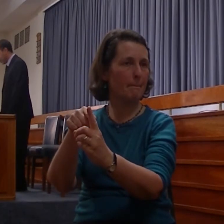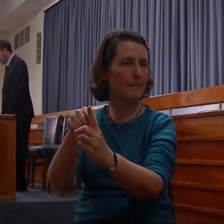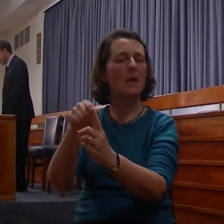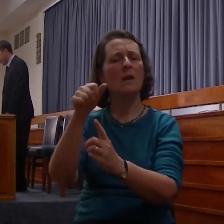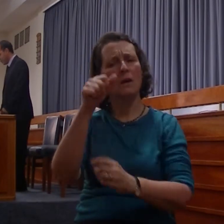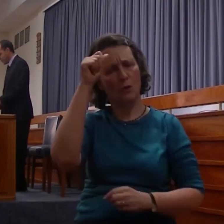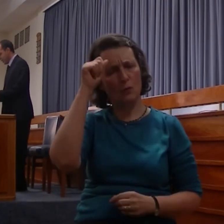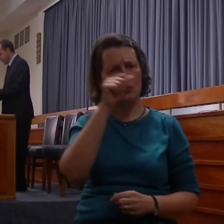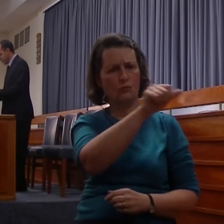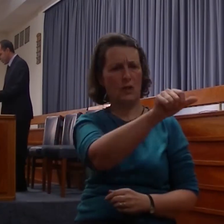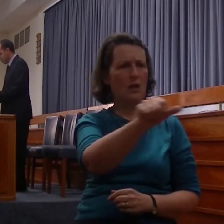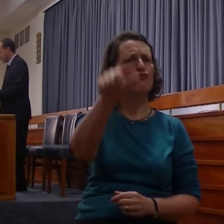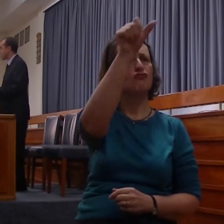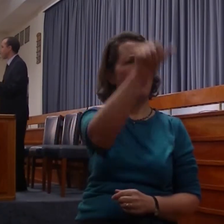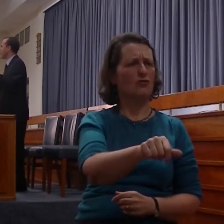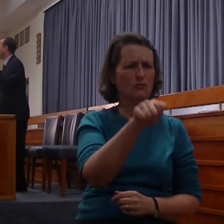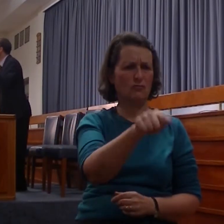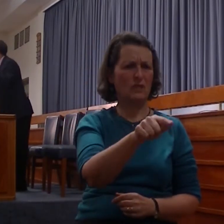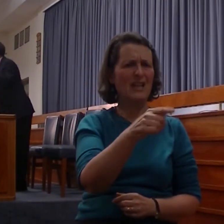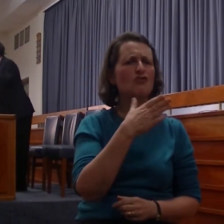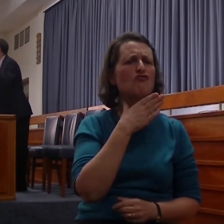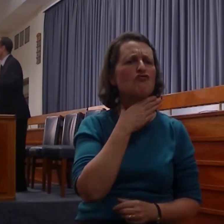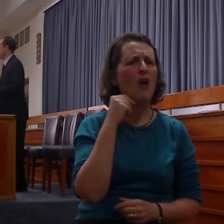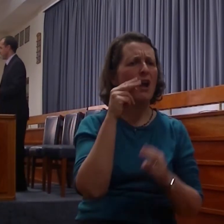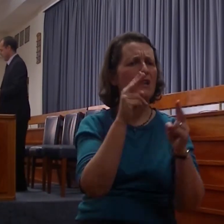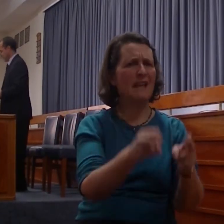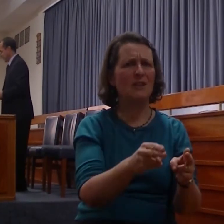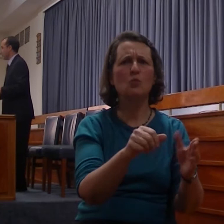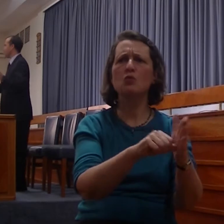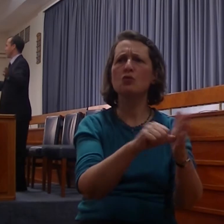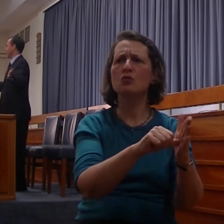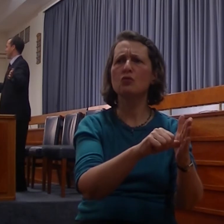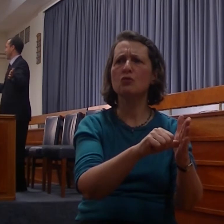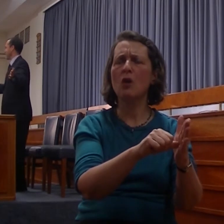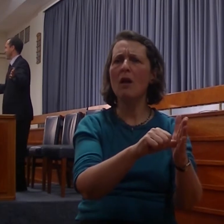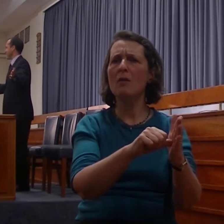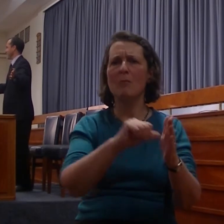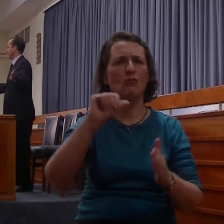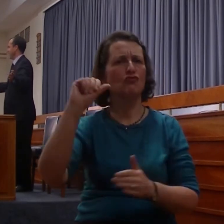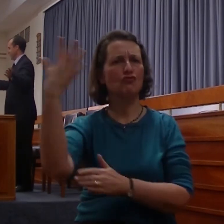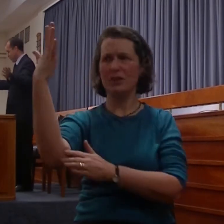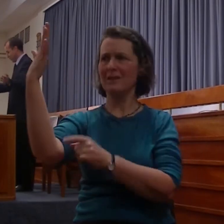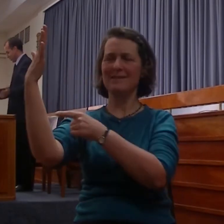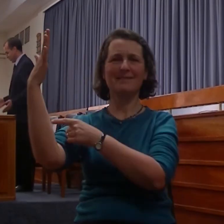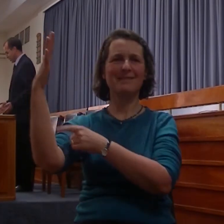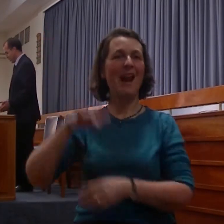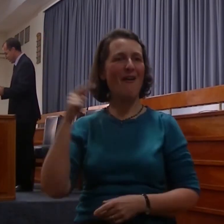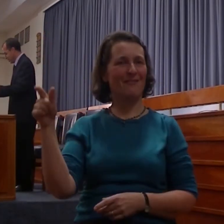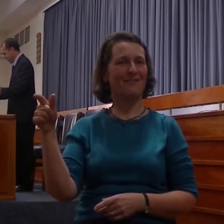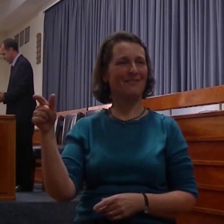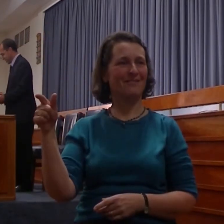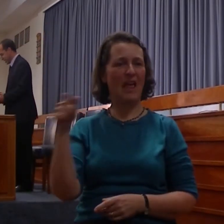to believe in the Lord Jesus Christ. The dry tree on which Christ died on the cross of Calvary is here replaced by